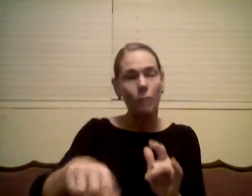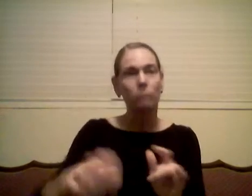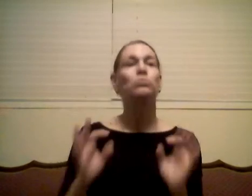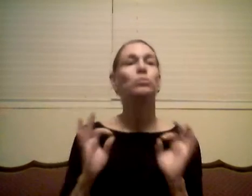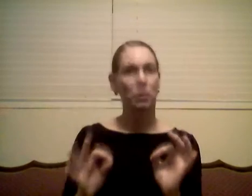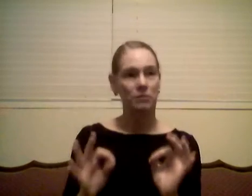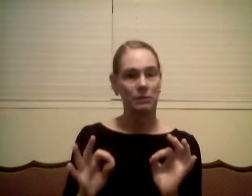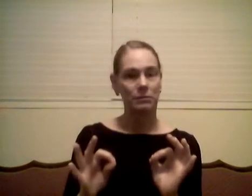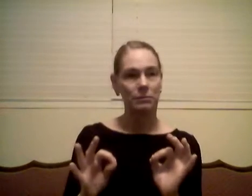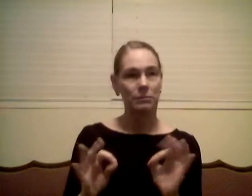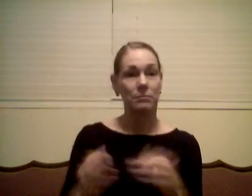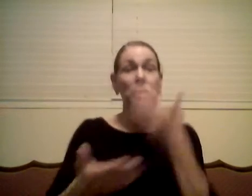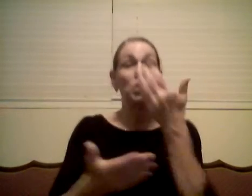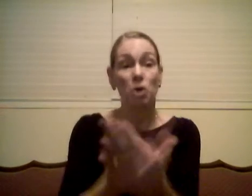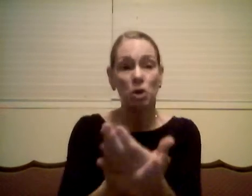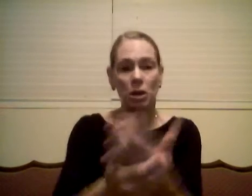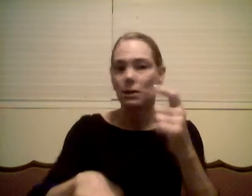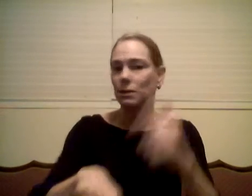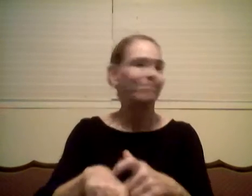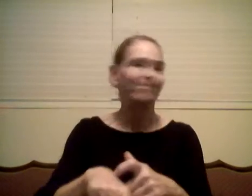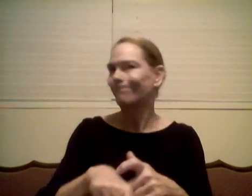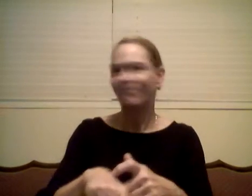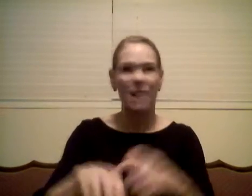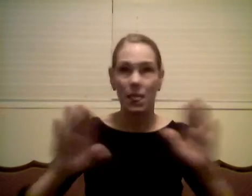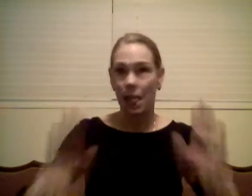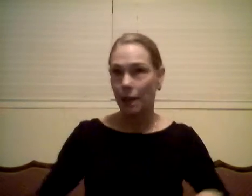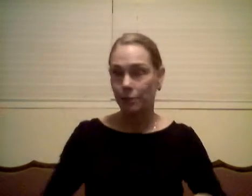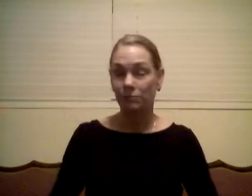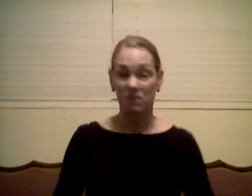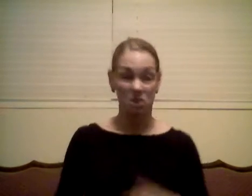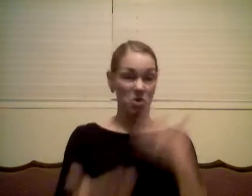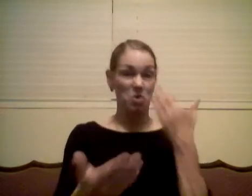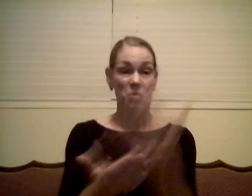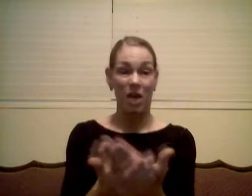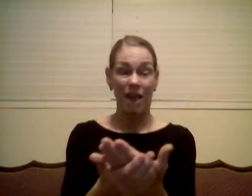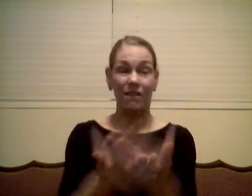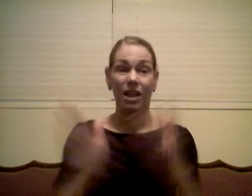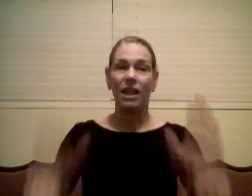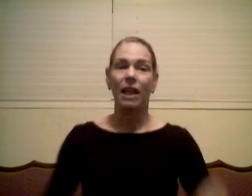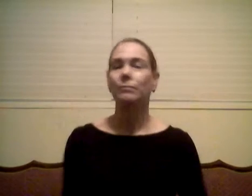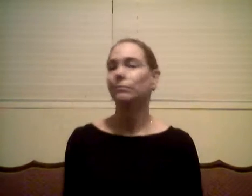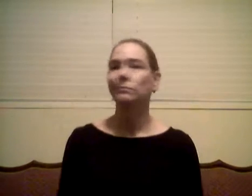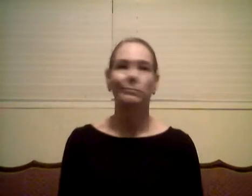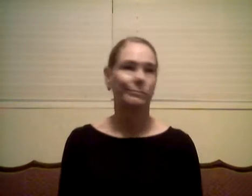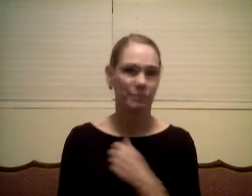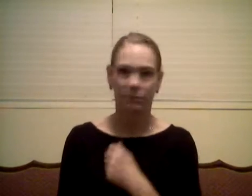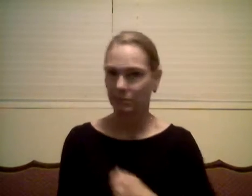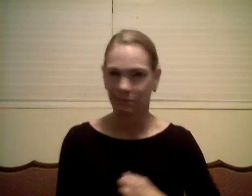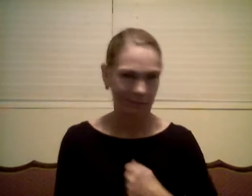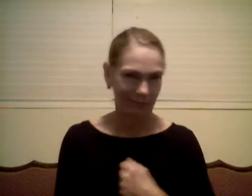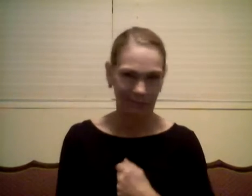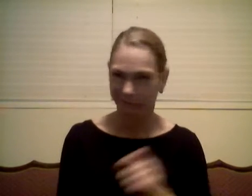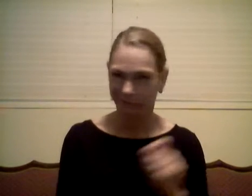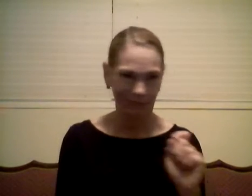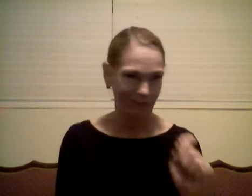on time, you're late. And if you're late, don't bother. We notice these things. When you're